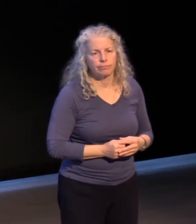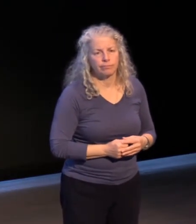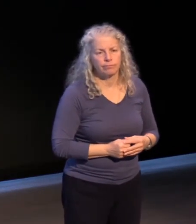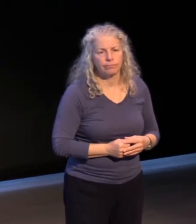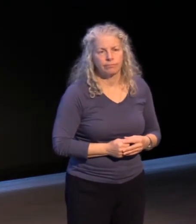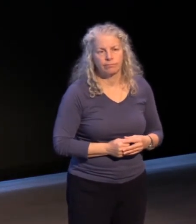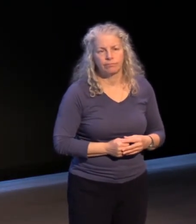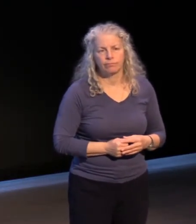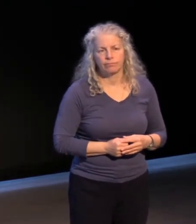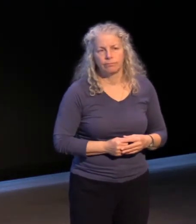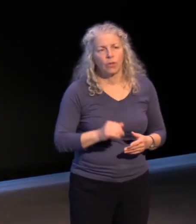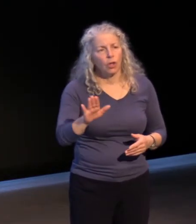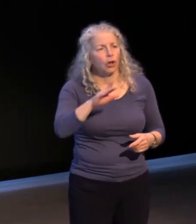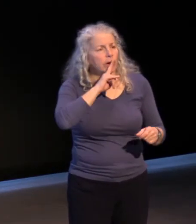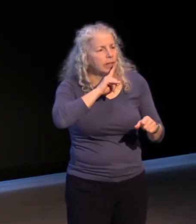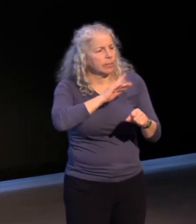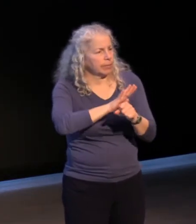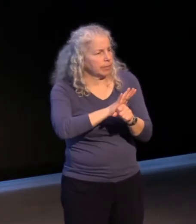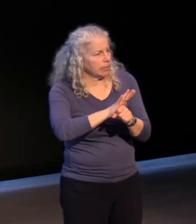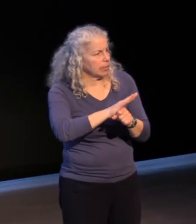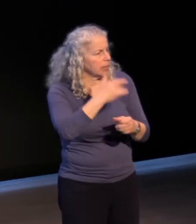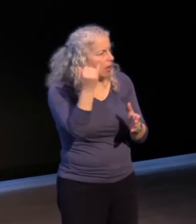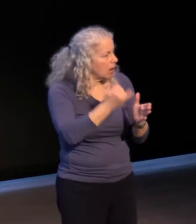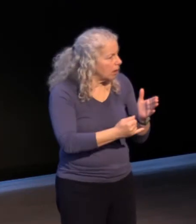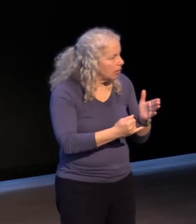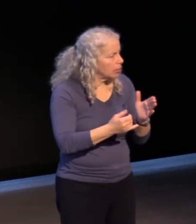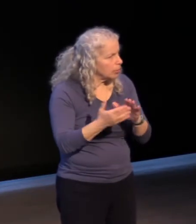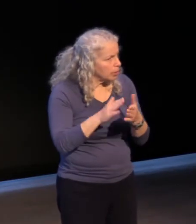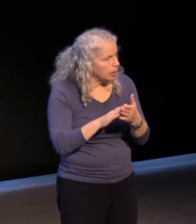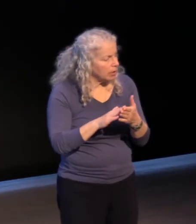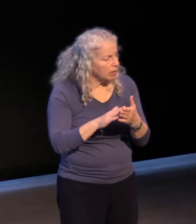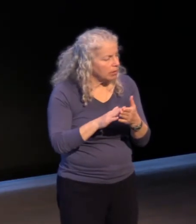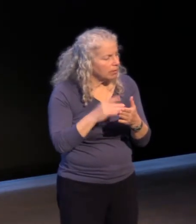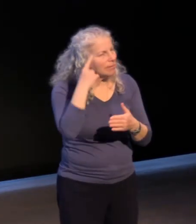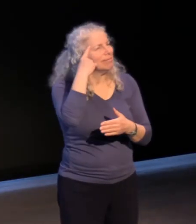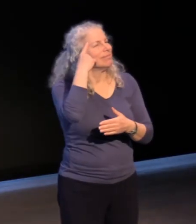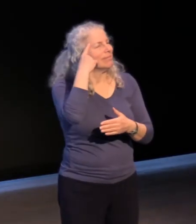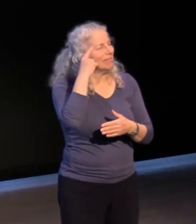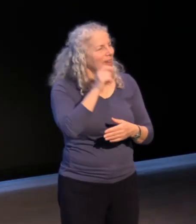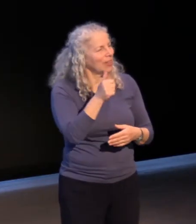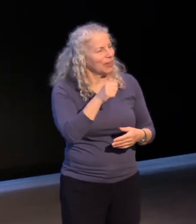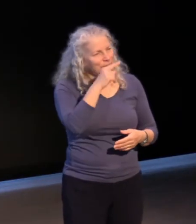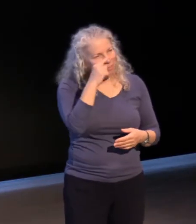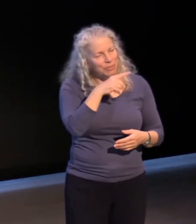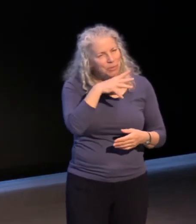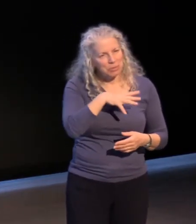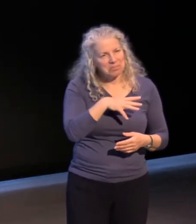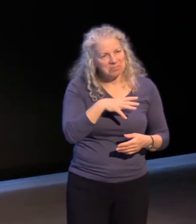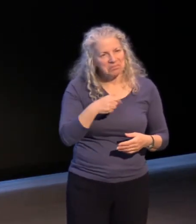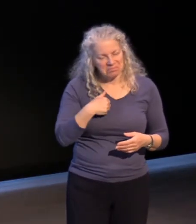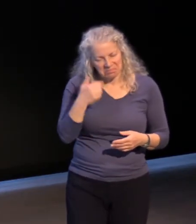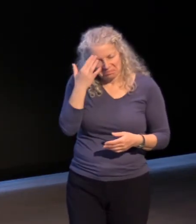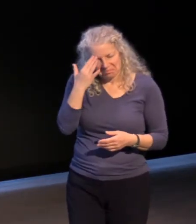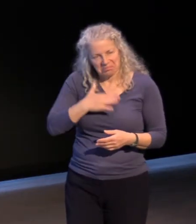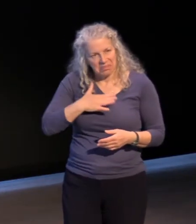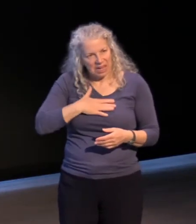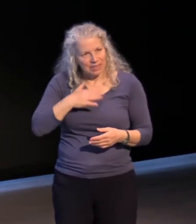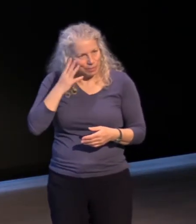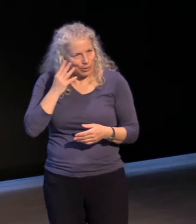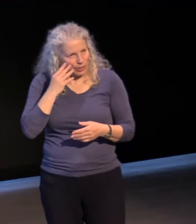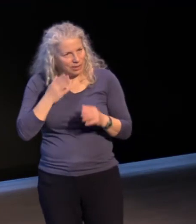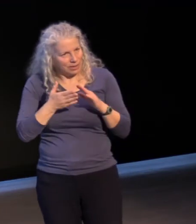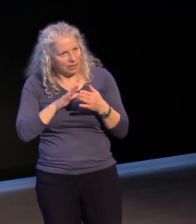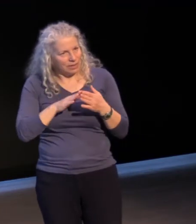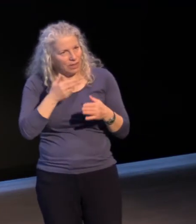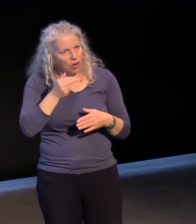Her commitment to the arts and the community reminds me of another Black woman that I know from my own community of